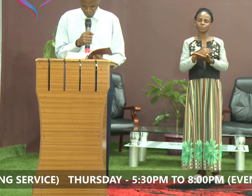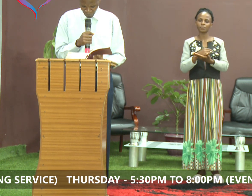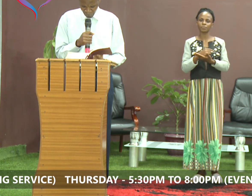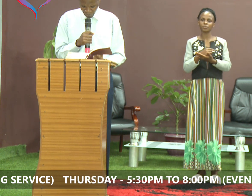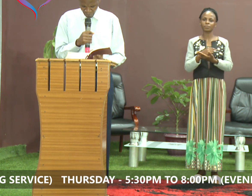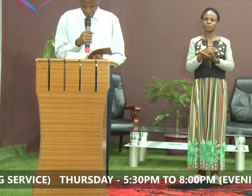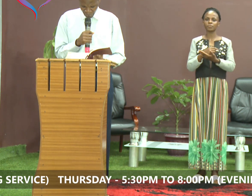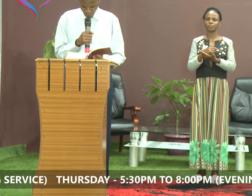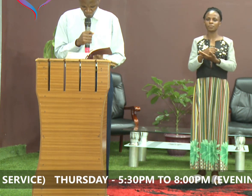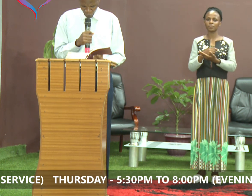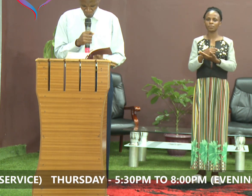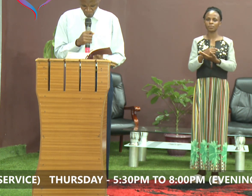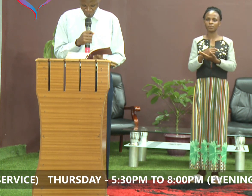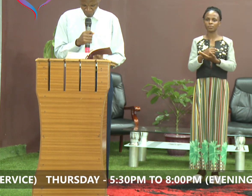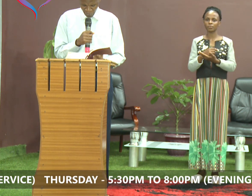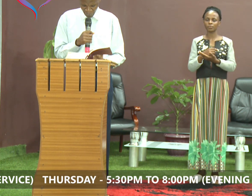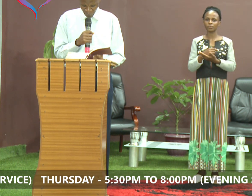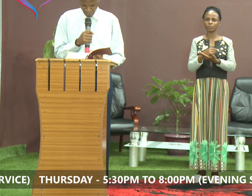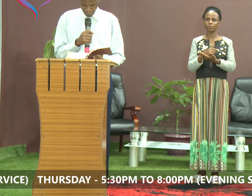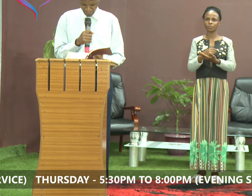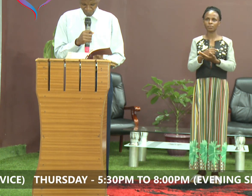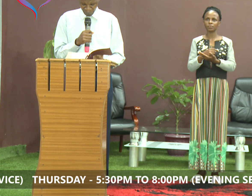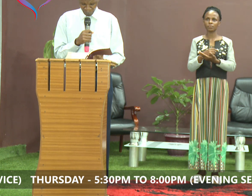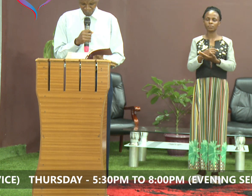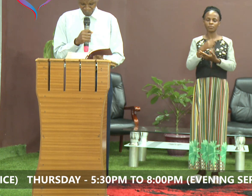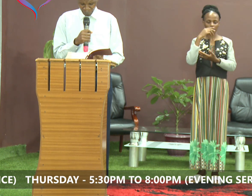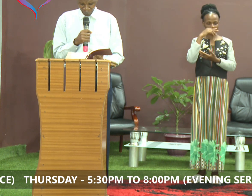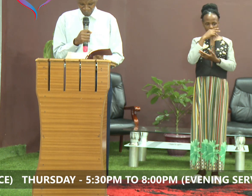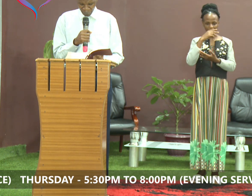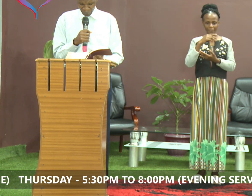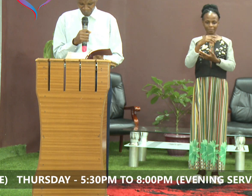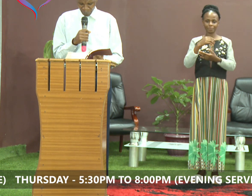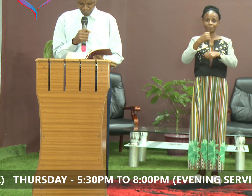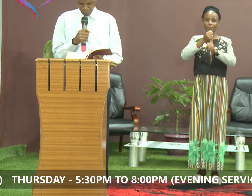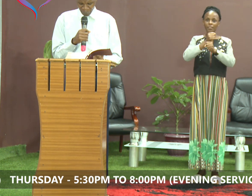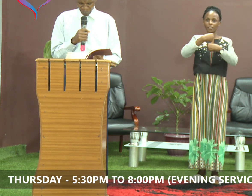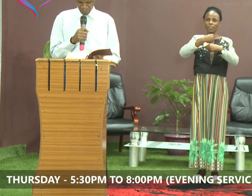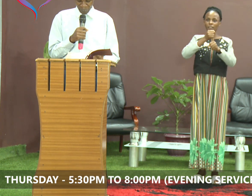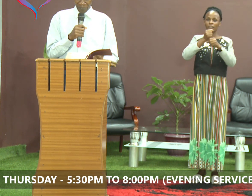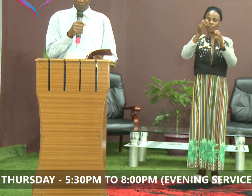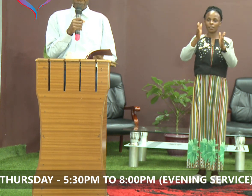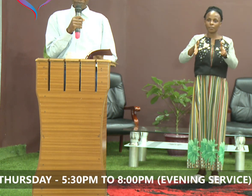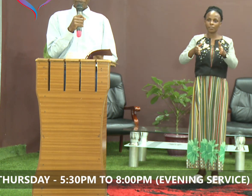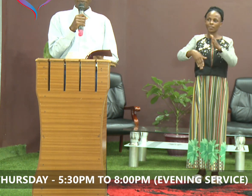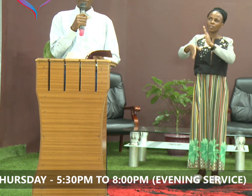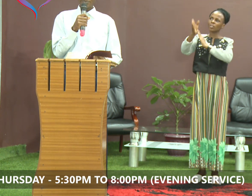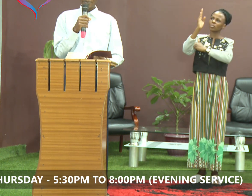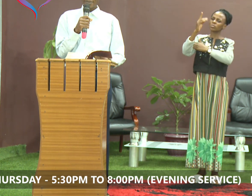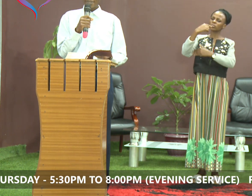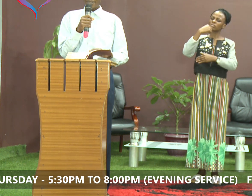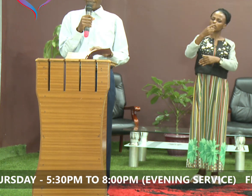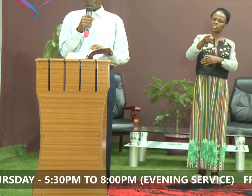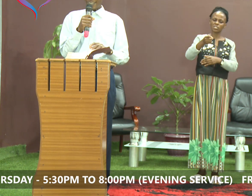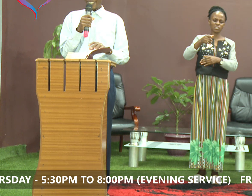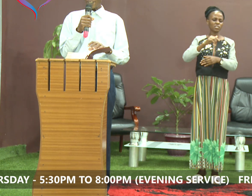yekka, n'amukolera omubeezi amusaanira. So the maker of man says, it is not good for man to be